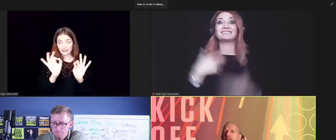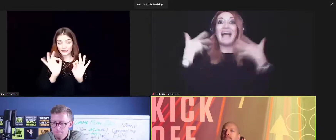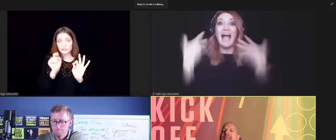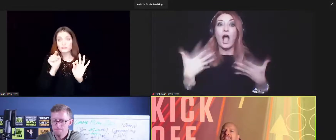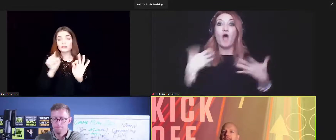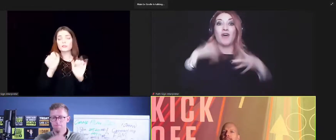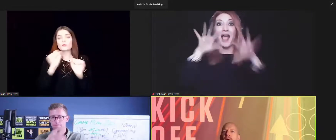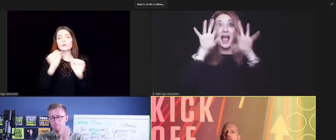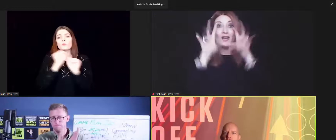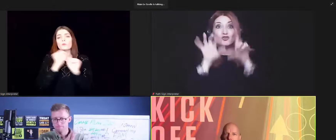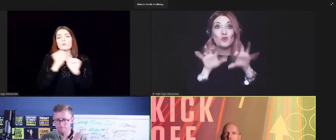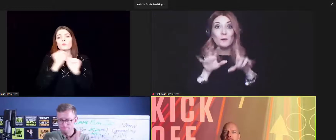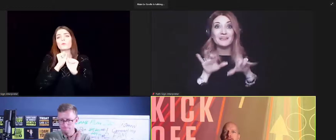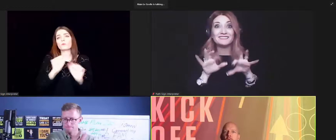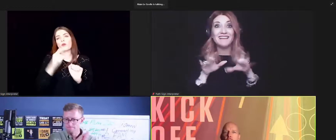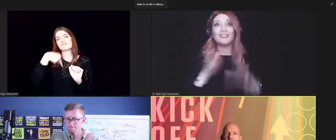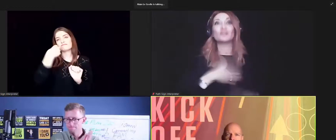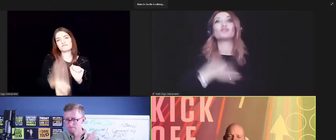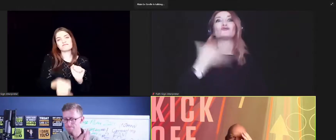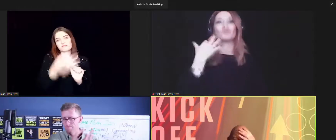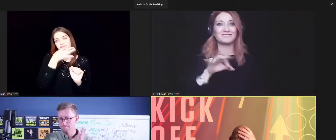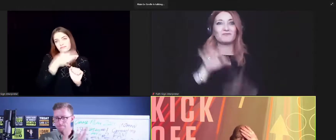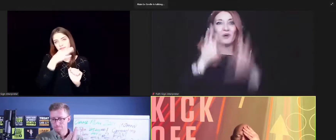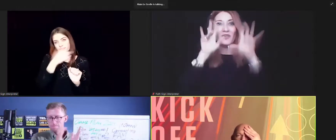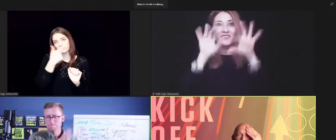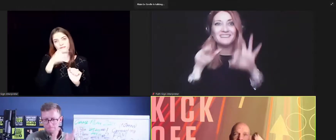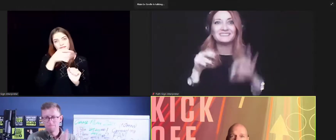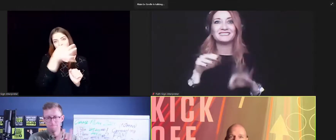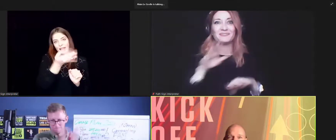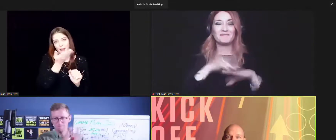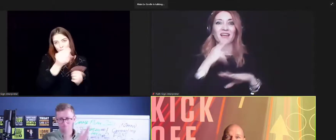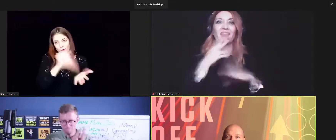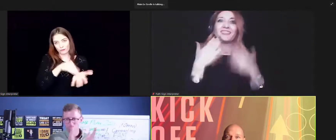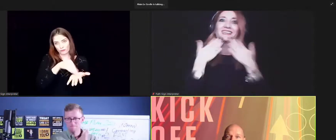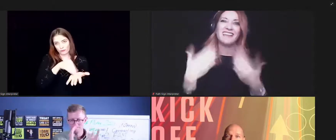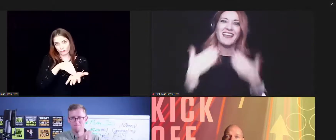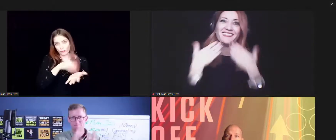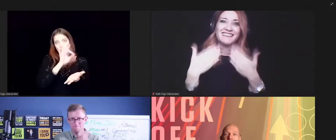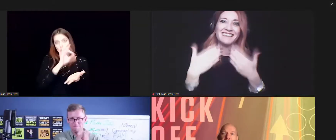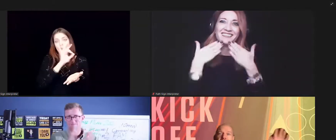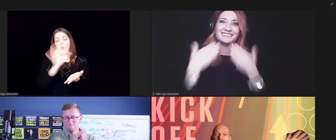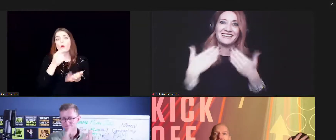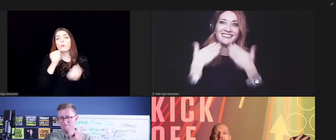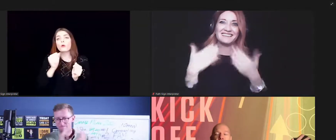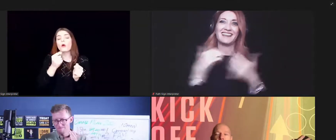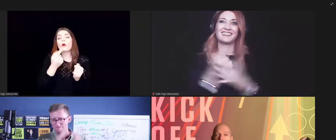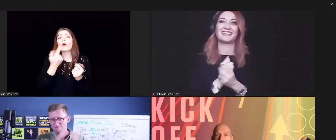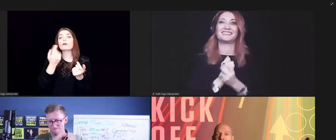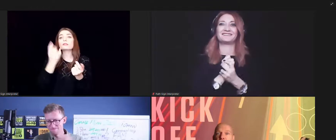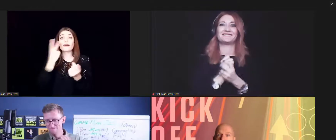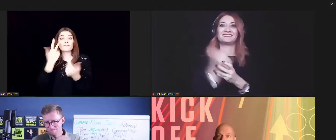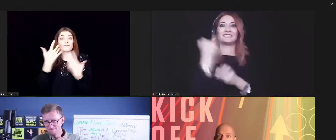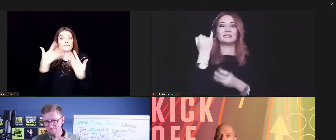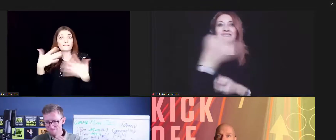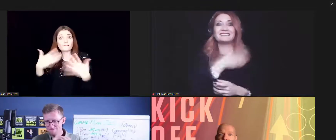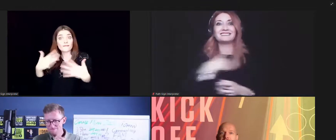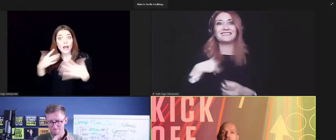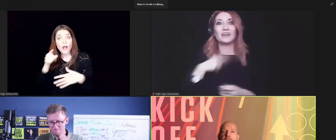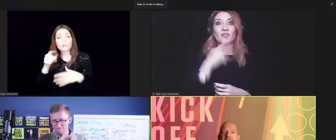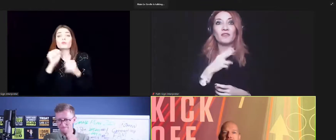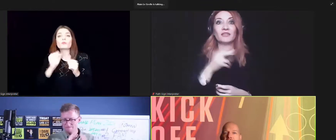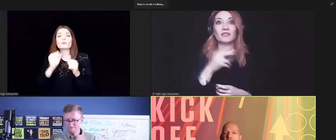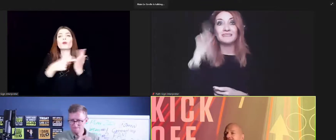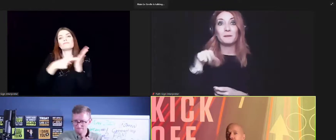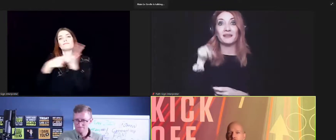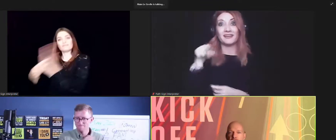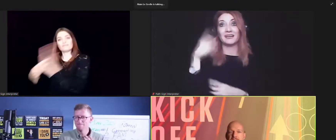four amazing power women. What a testimonial. This is crazy. And I'm so happy that it works well and even